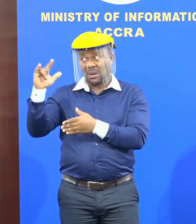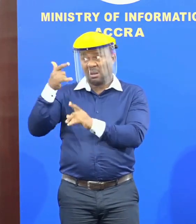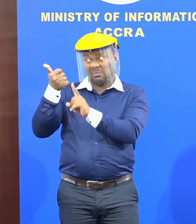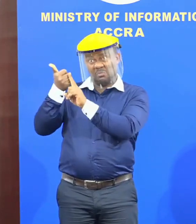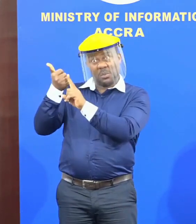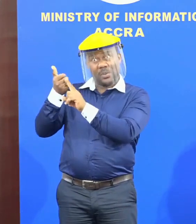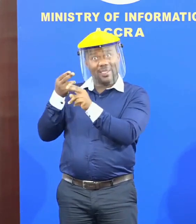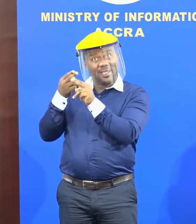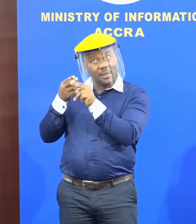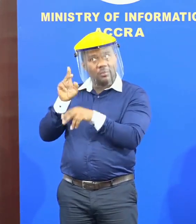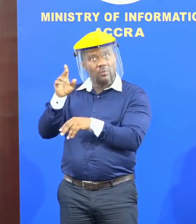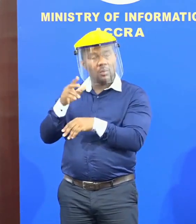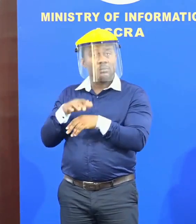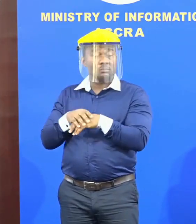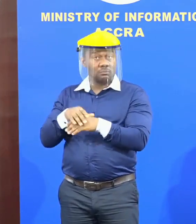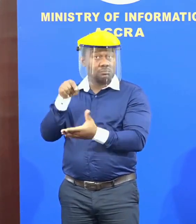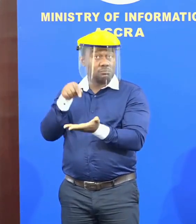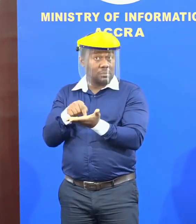it.